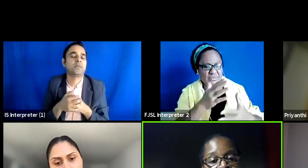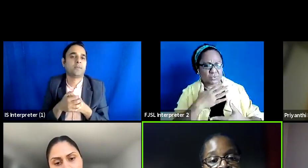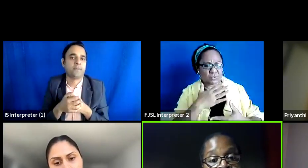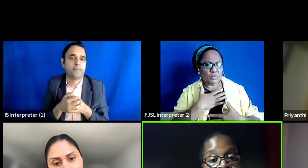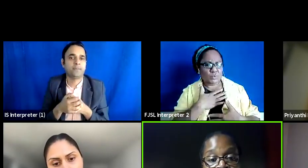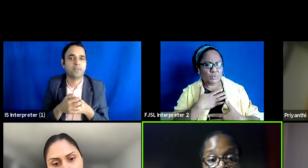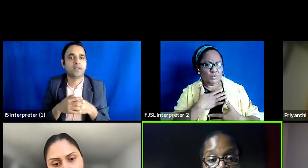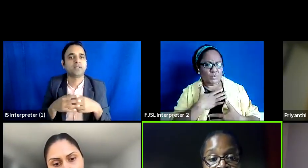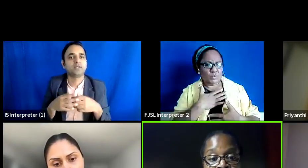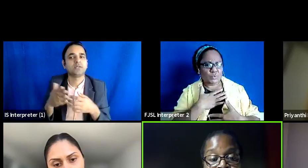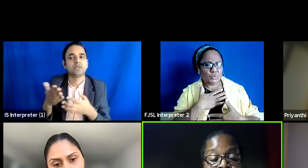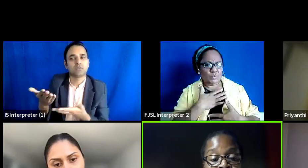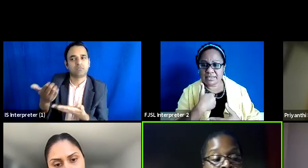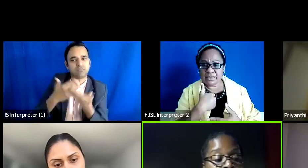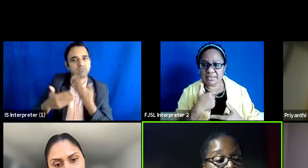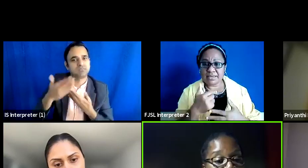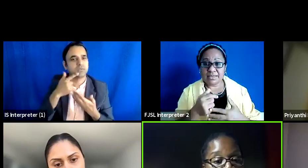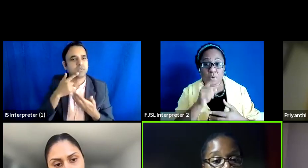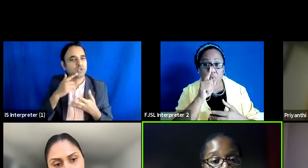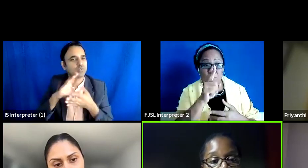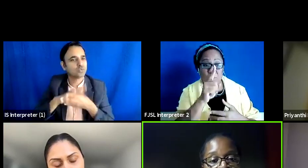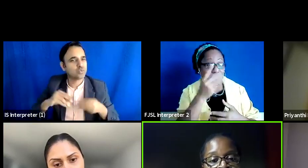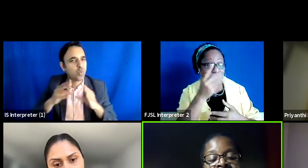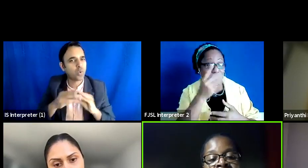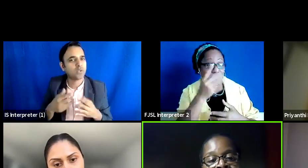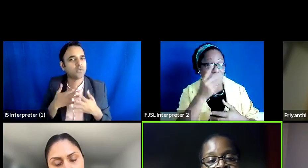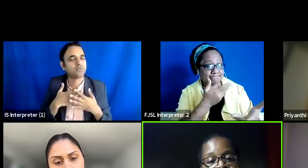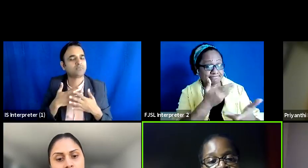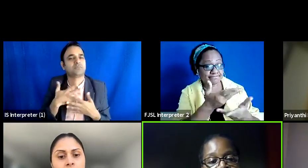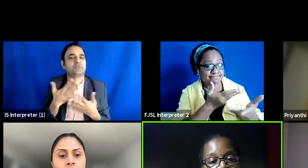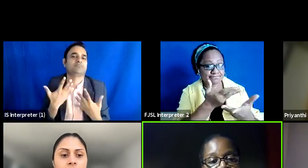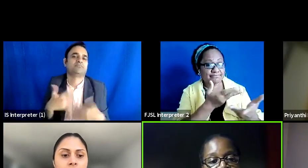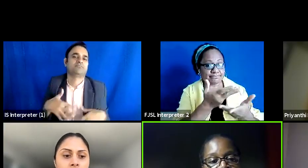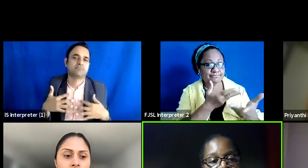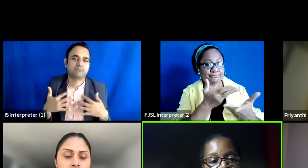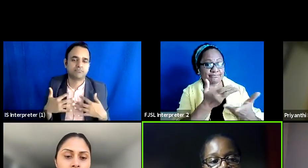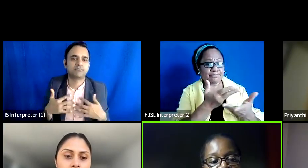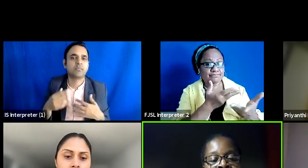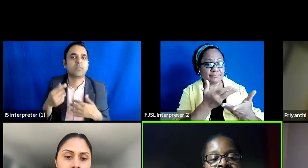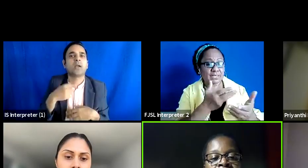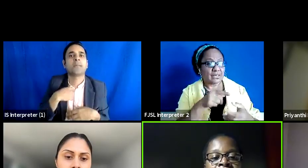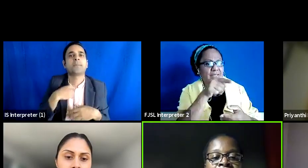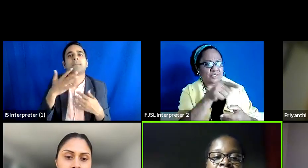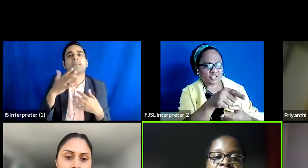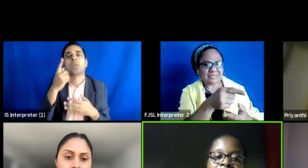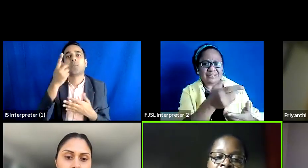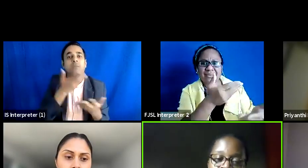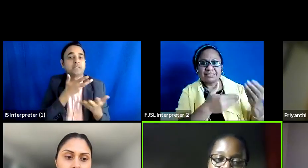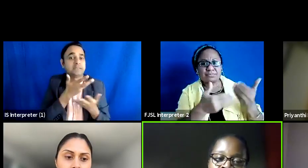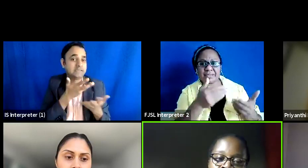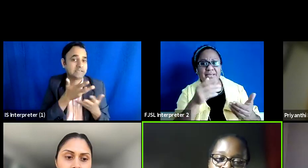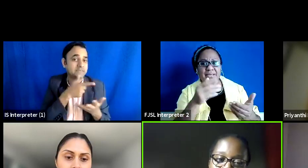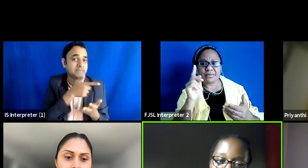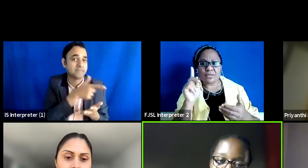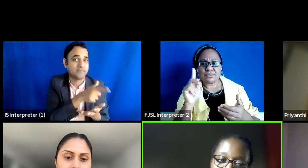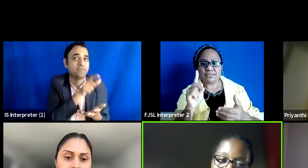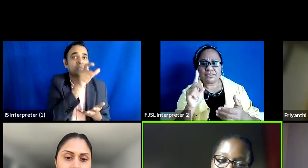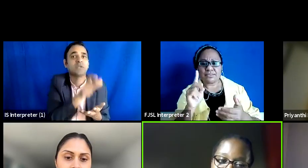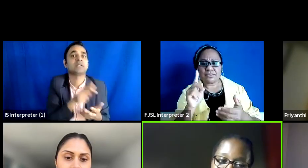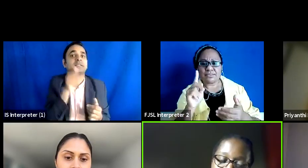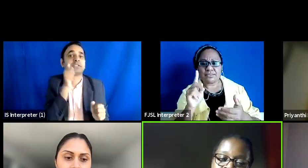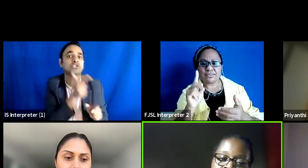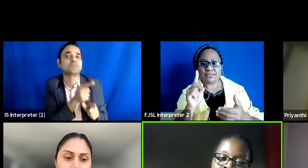And this sister I was talking to indicated to me that the government